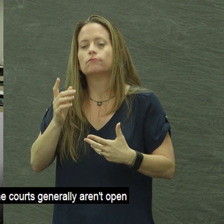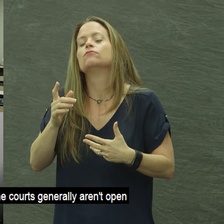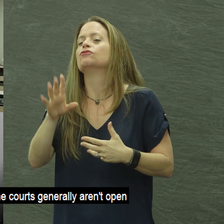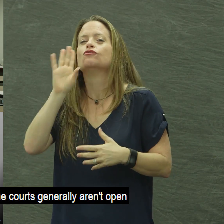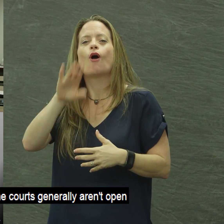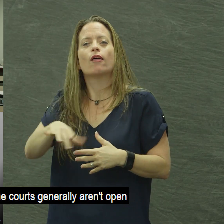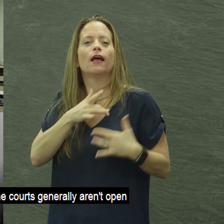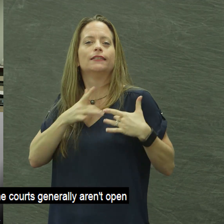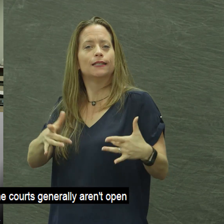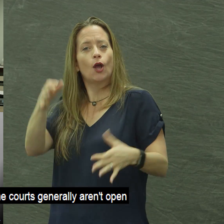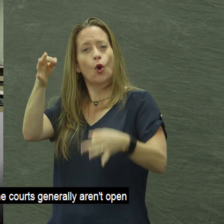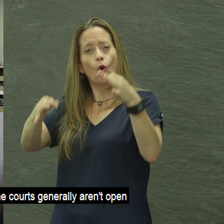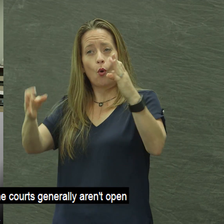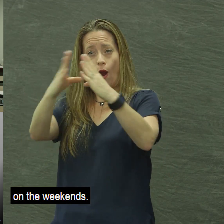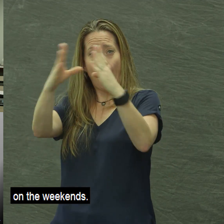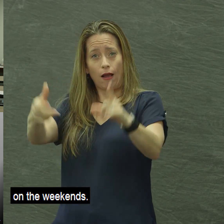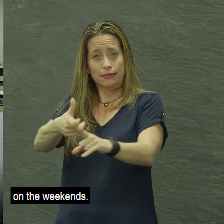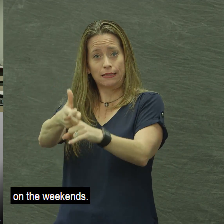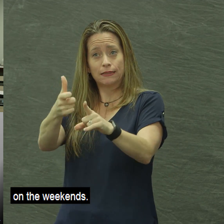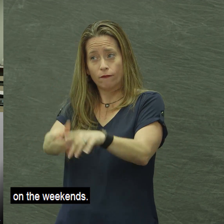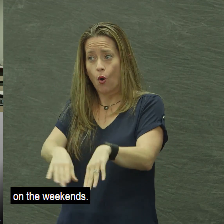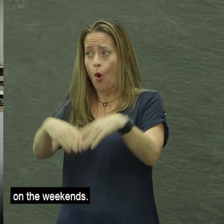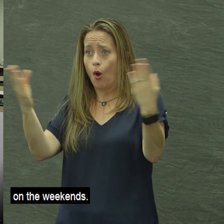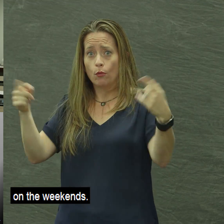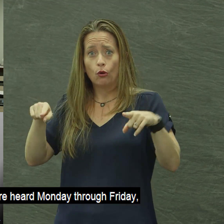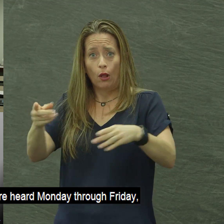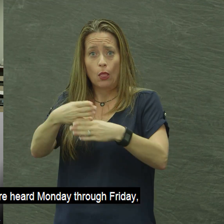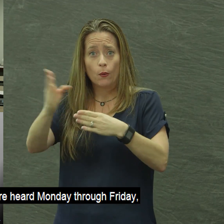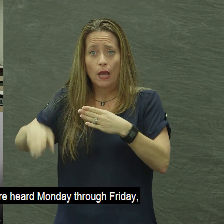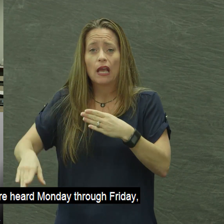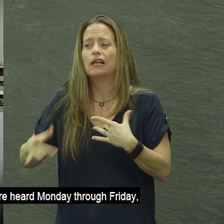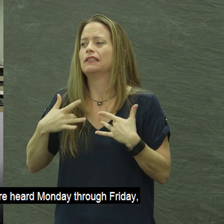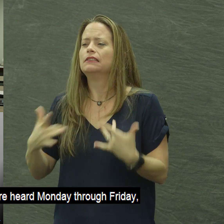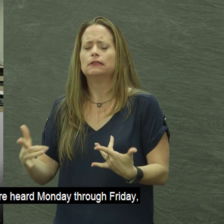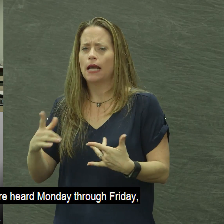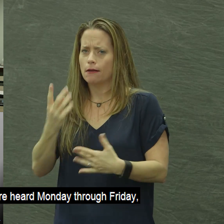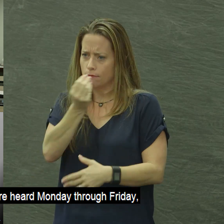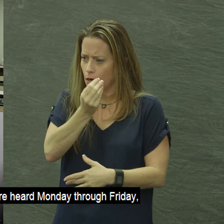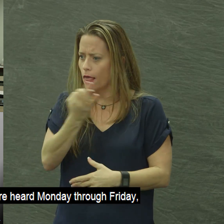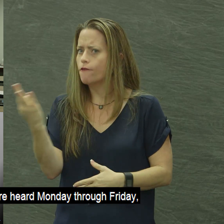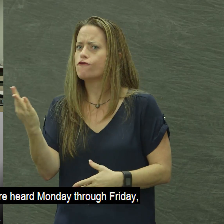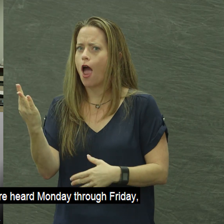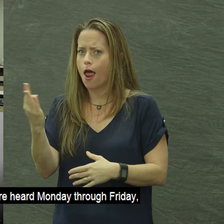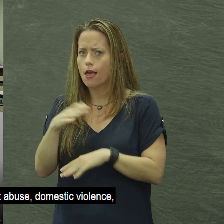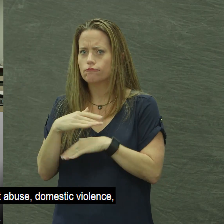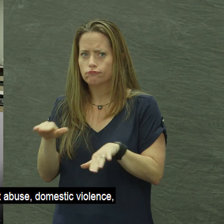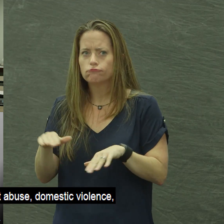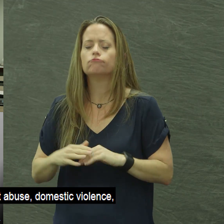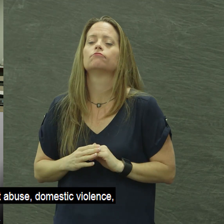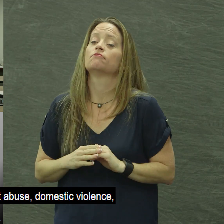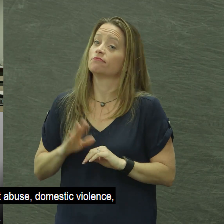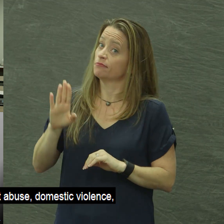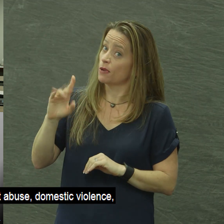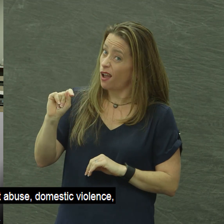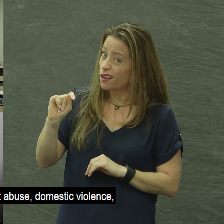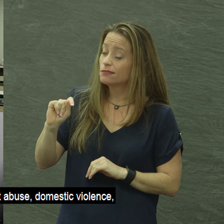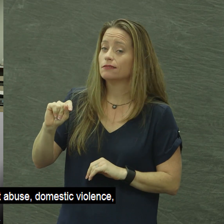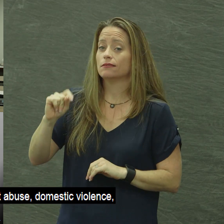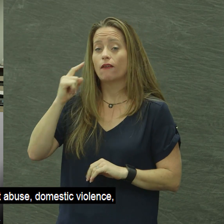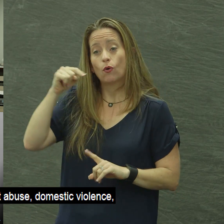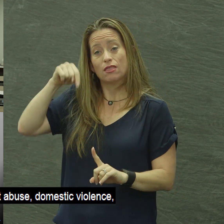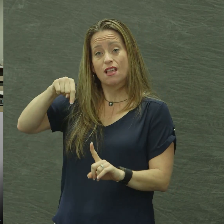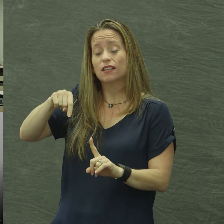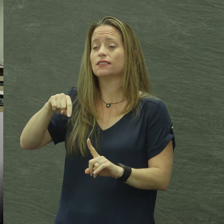courts generally aren't open on the weekends. Cases are heard Monday through Friday, but